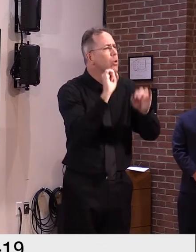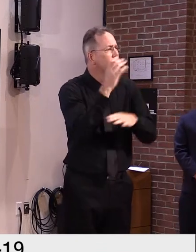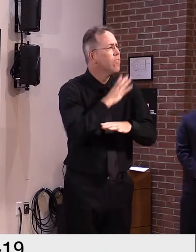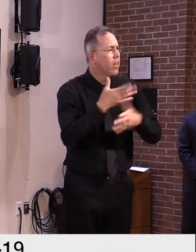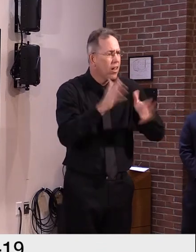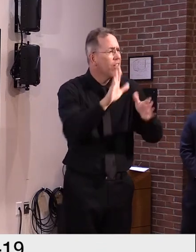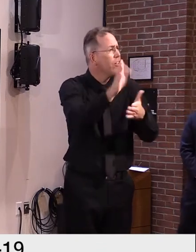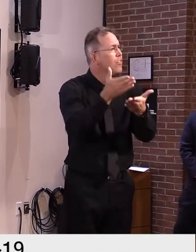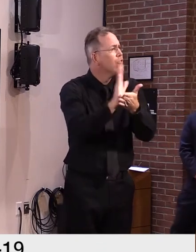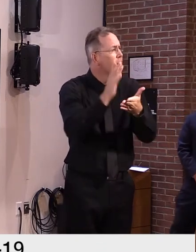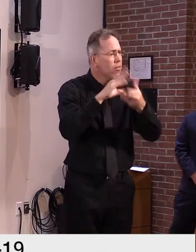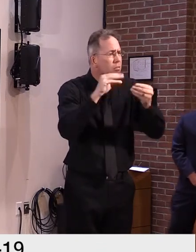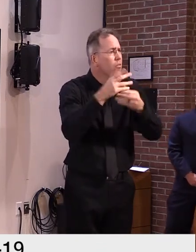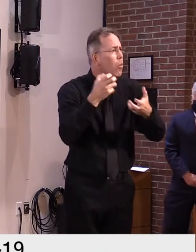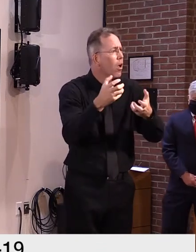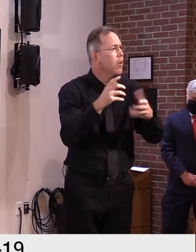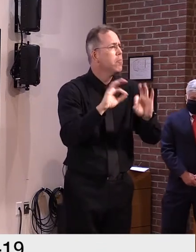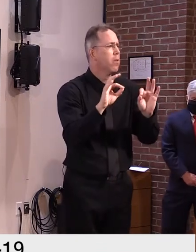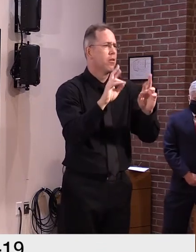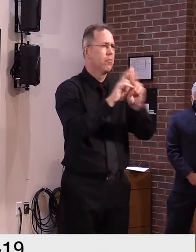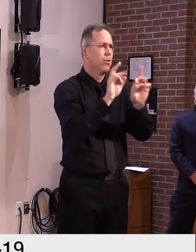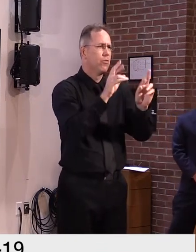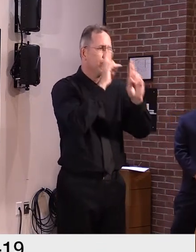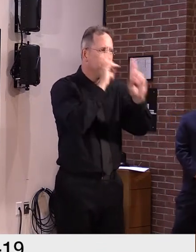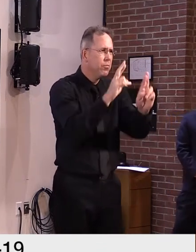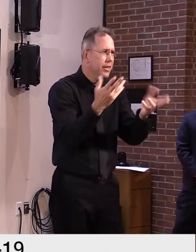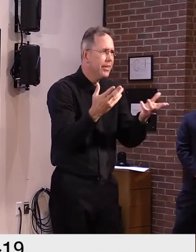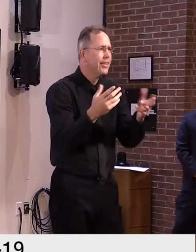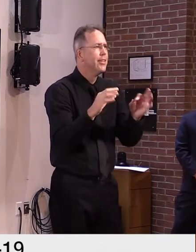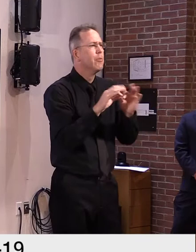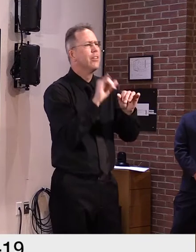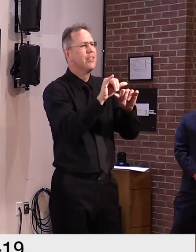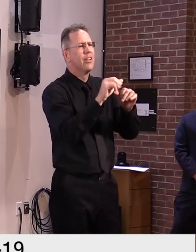to do it and be respectful and civil at the same time.